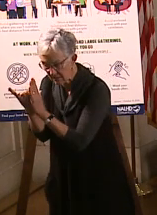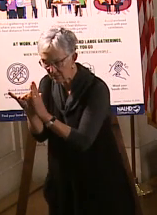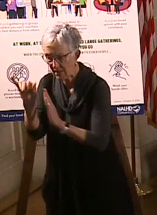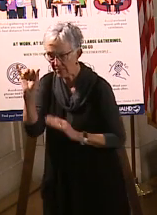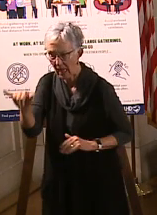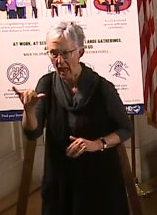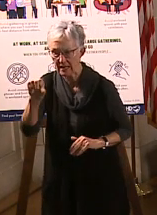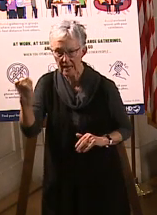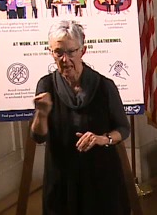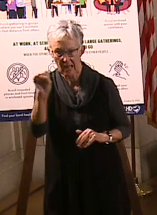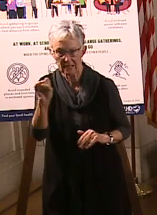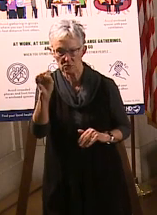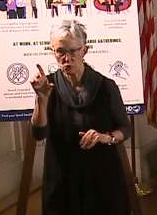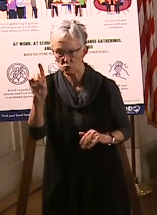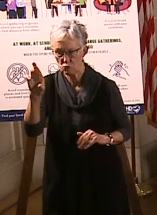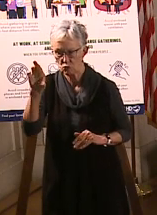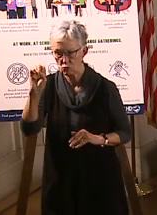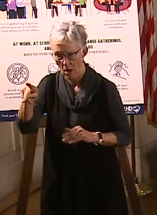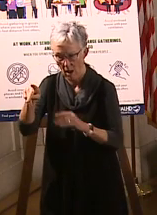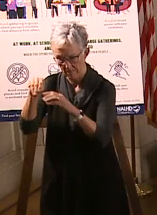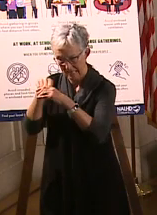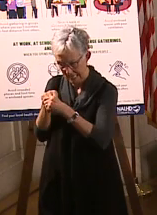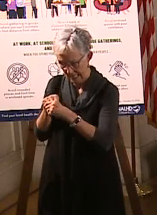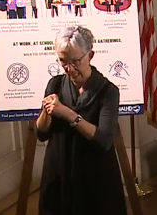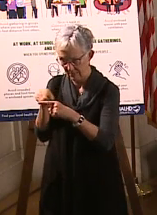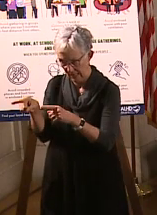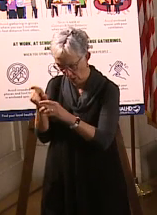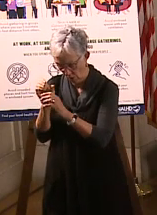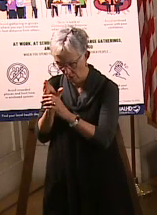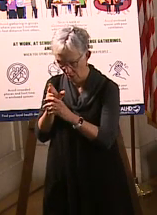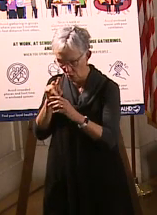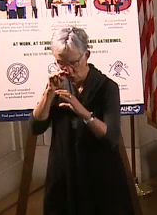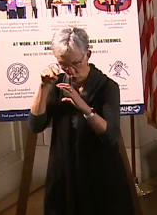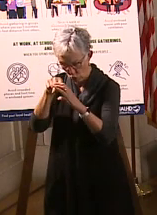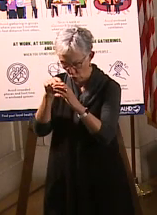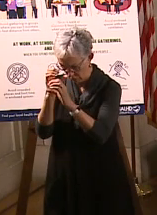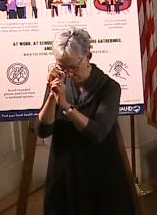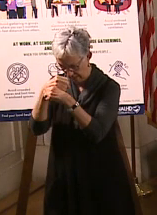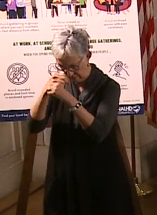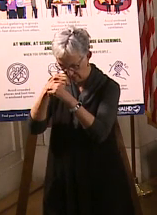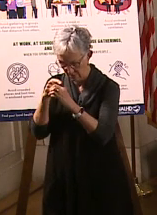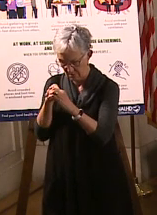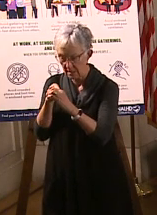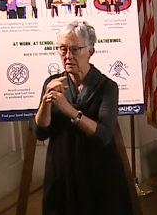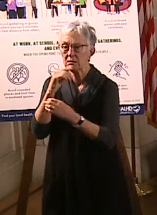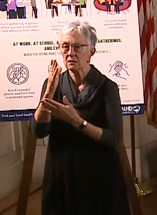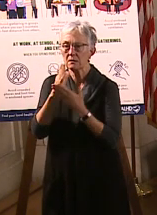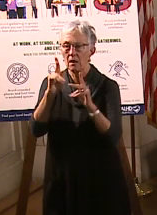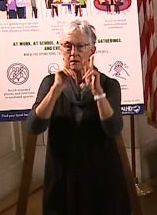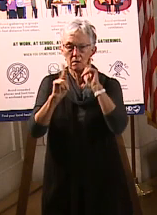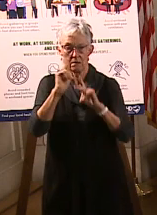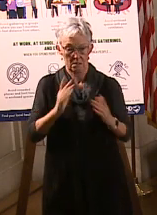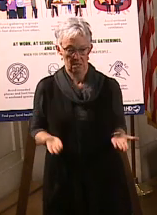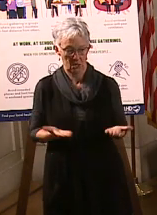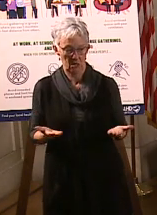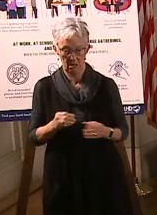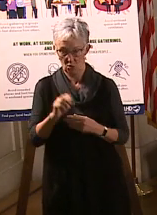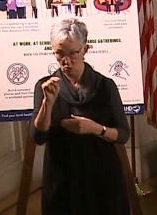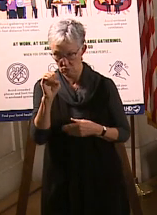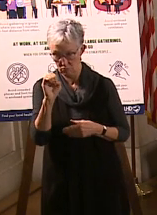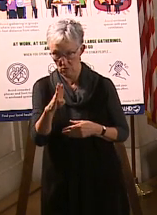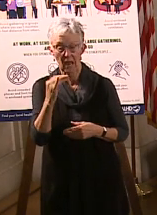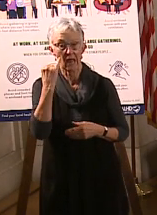gene drop-off. And then, so there are some people in Nebraska that get their labs done and sent to a commercial